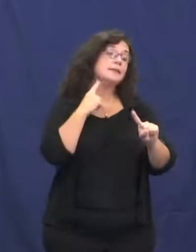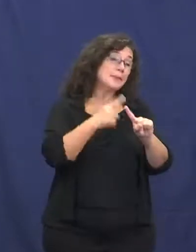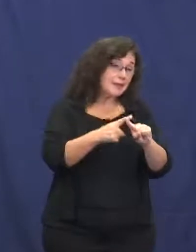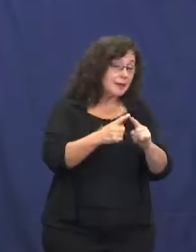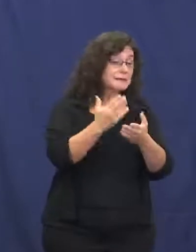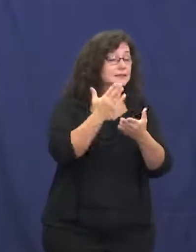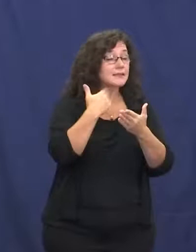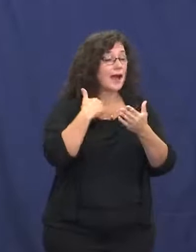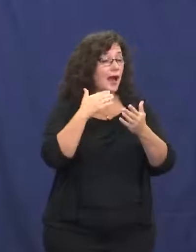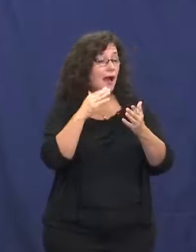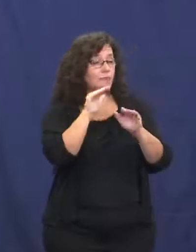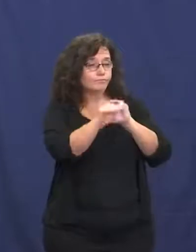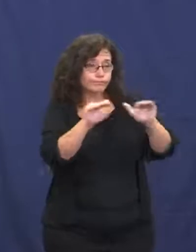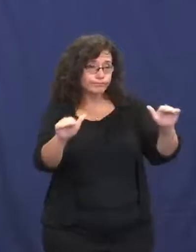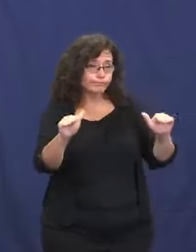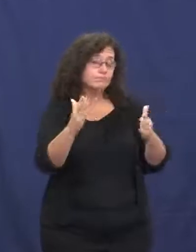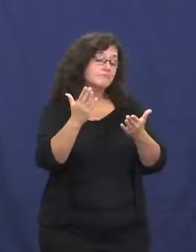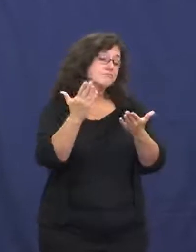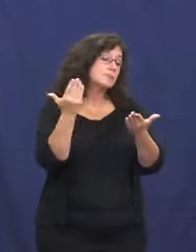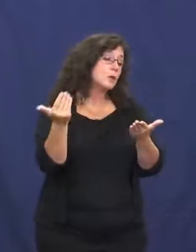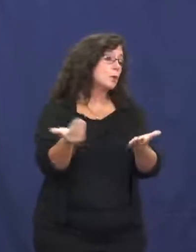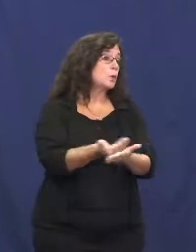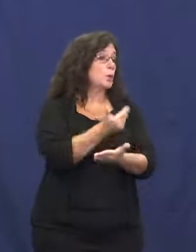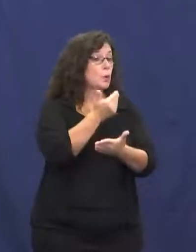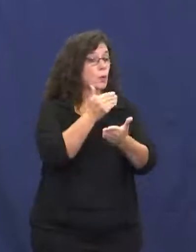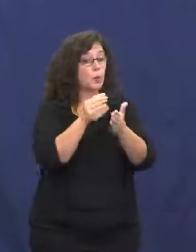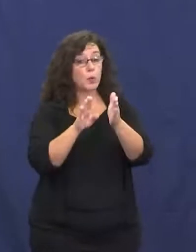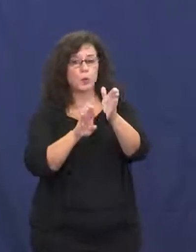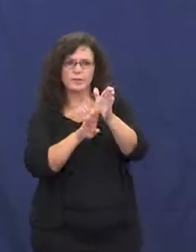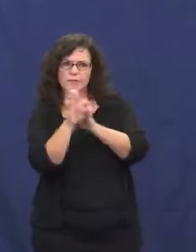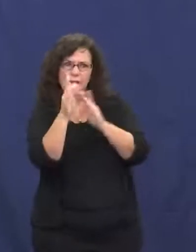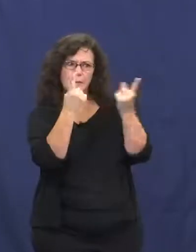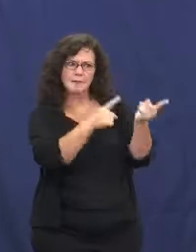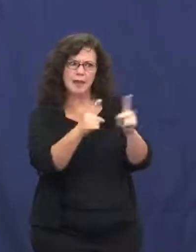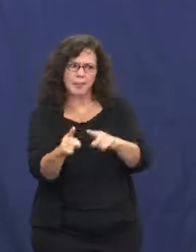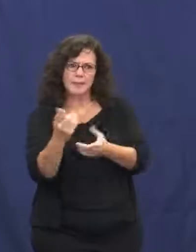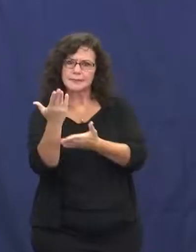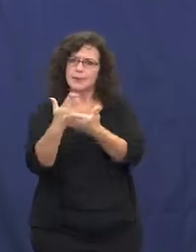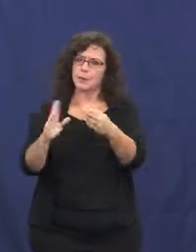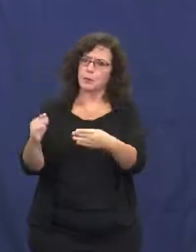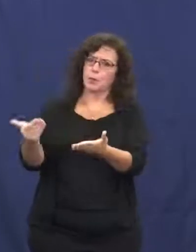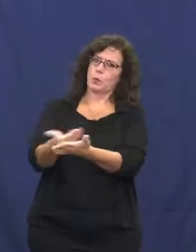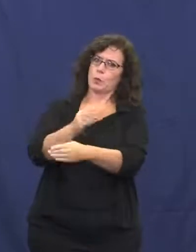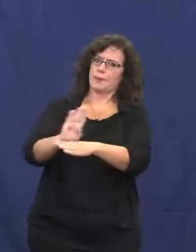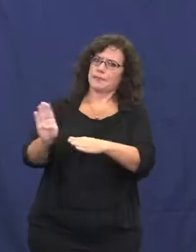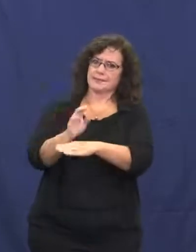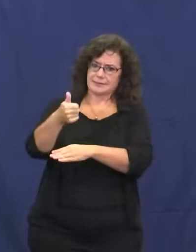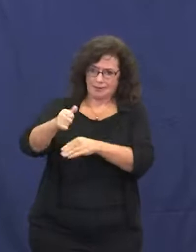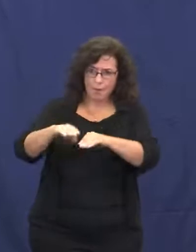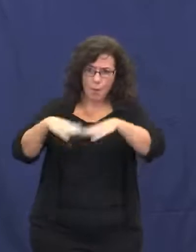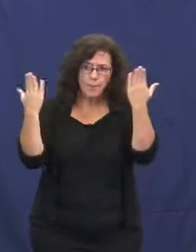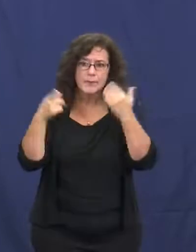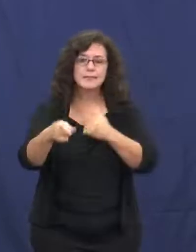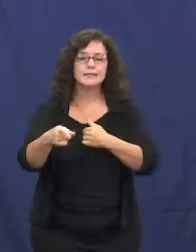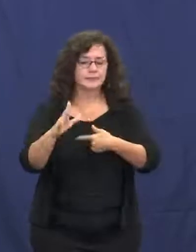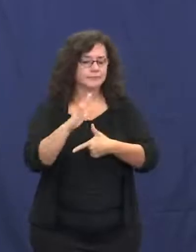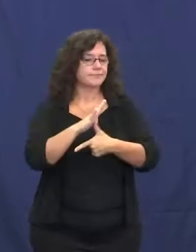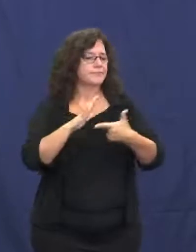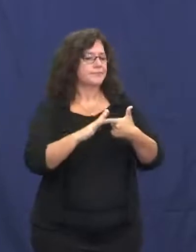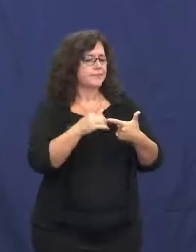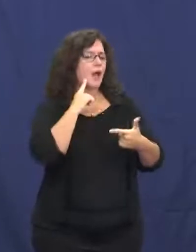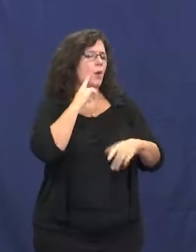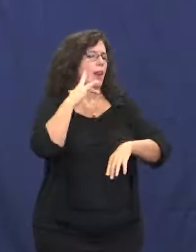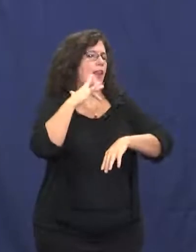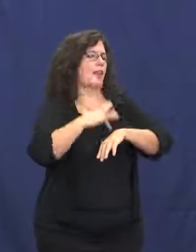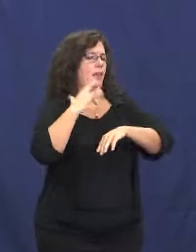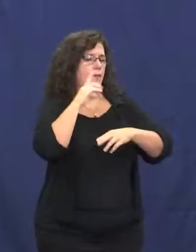new developments, some new sectors that are reopening, and touch on testing. Then I'll